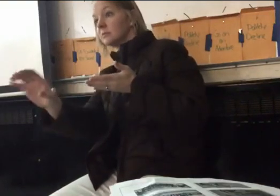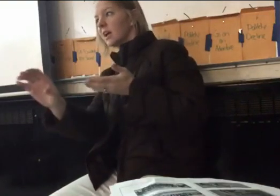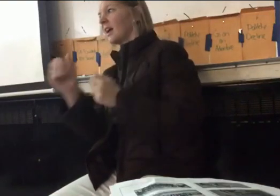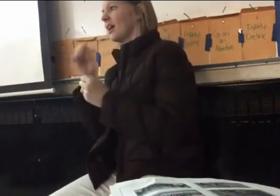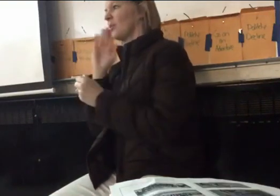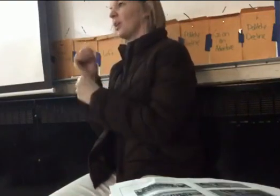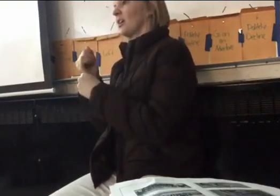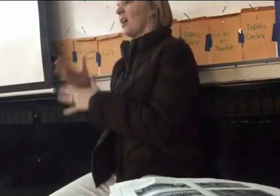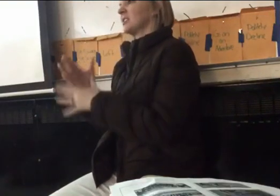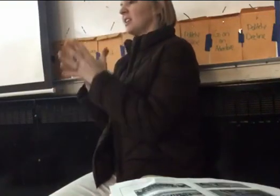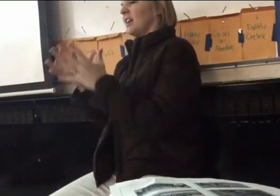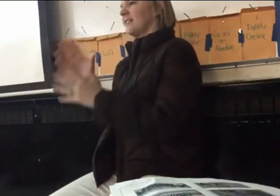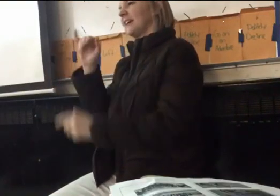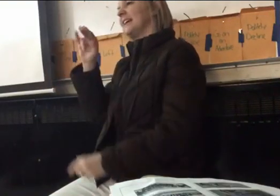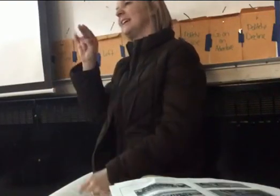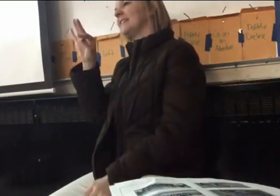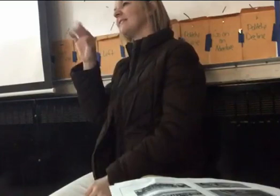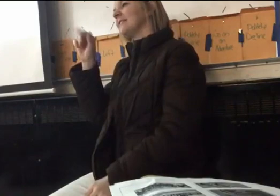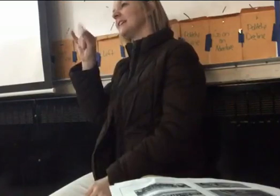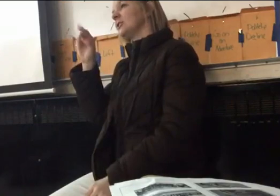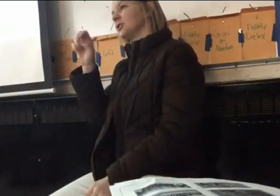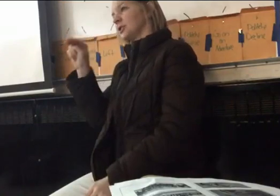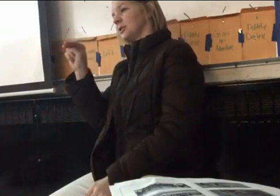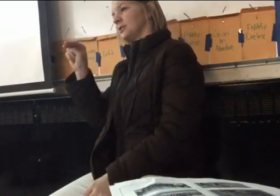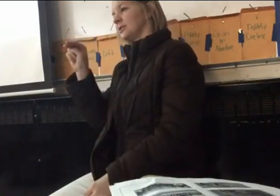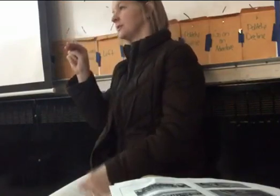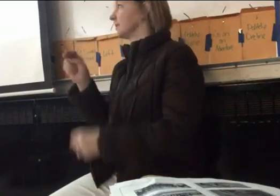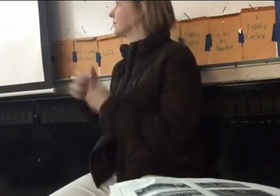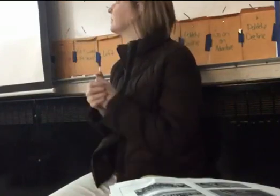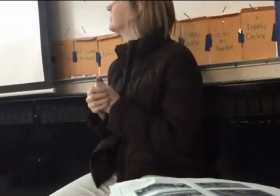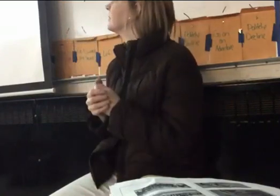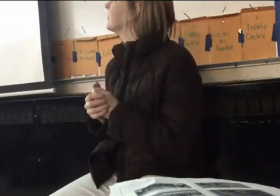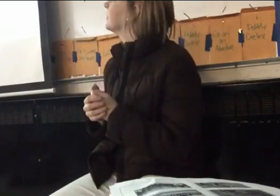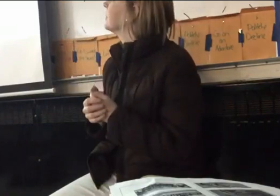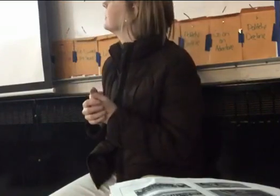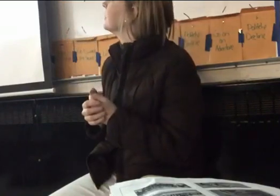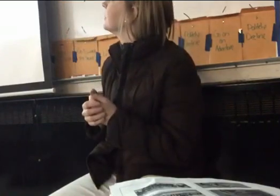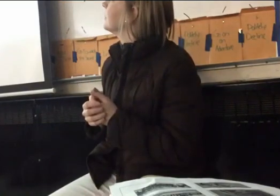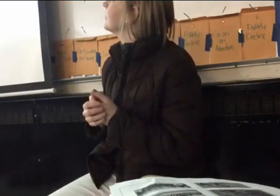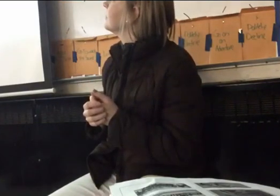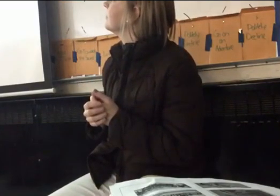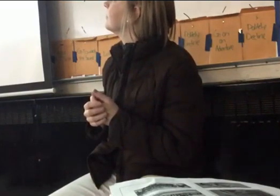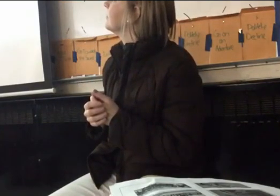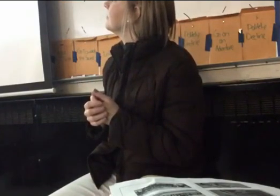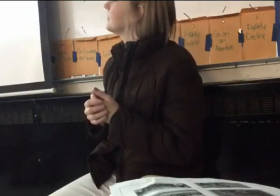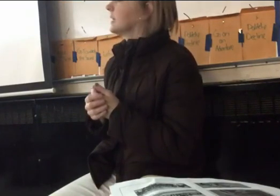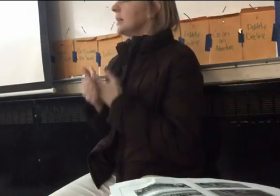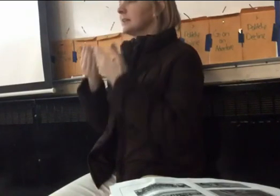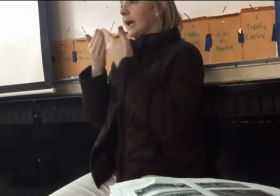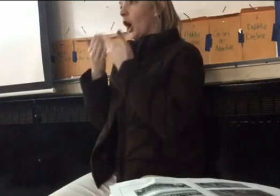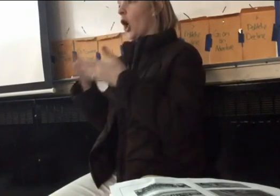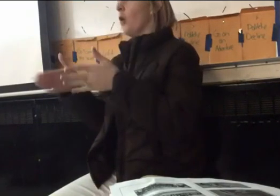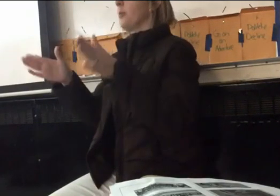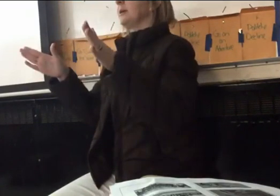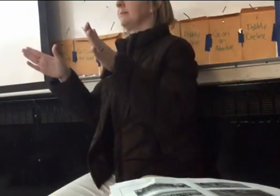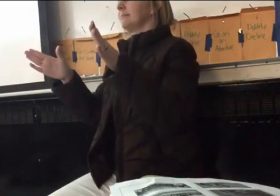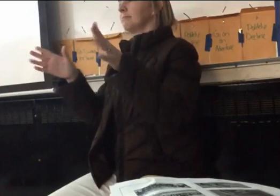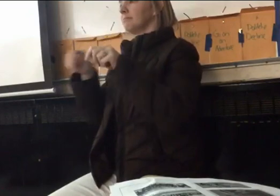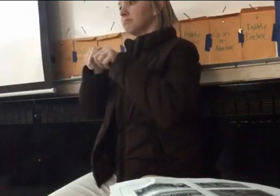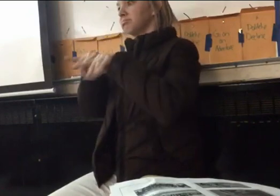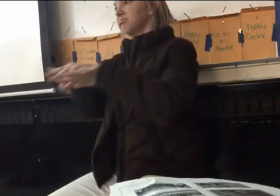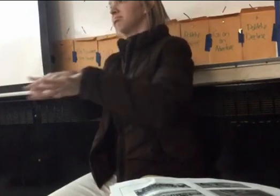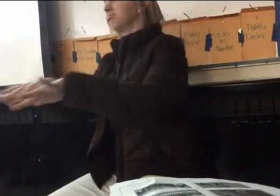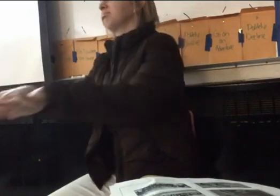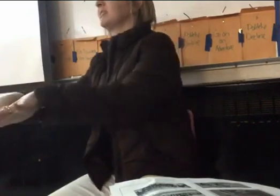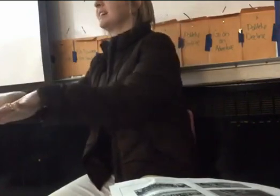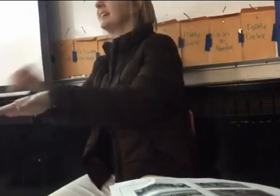massive amounts of inflation. If you add everything, which you can see right here, it's literally opening up the floodgates of silver. Adding all this